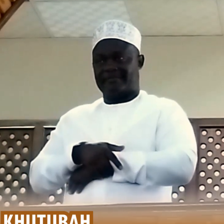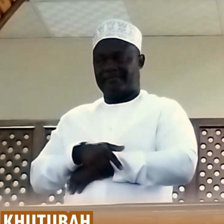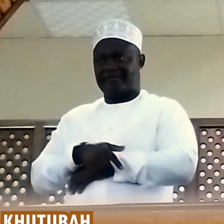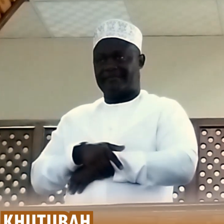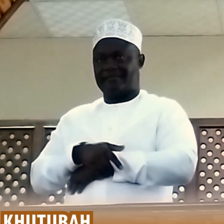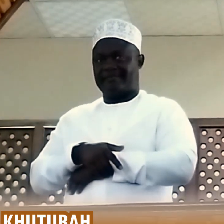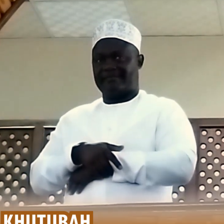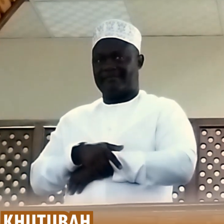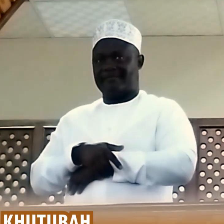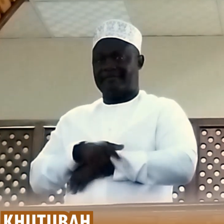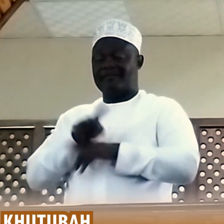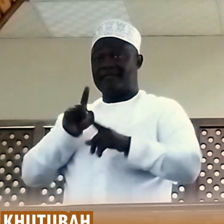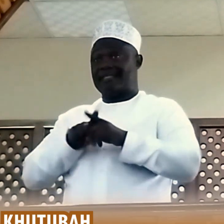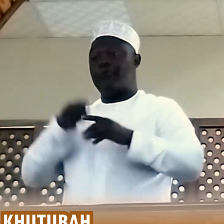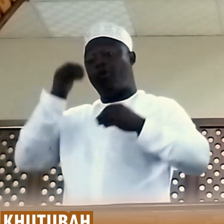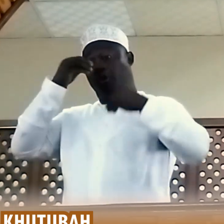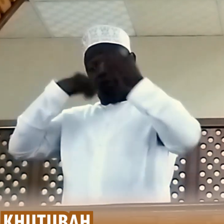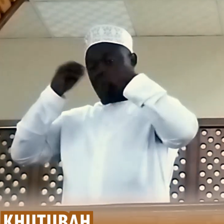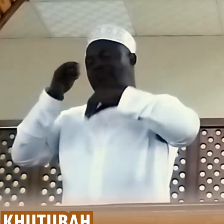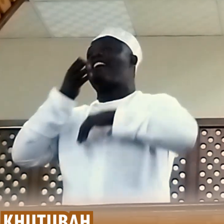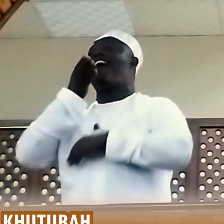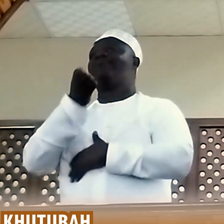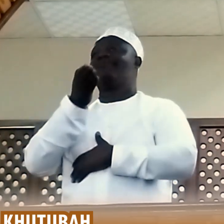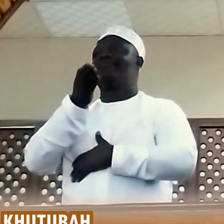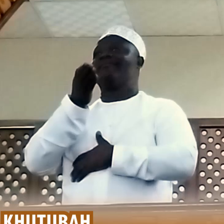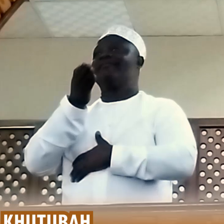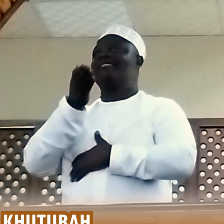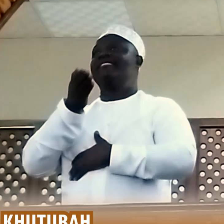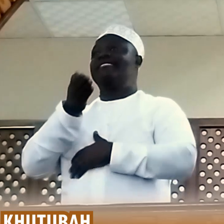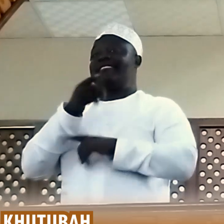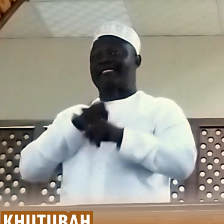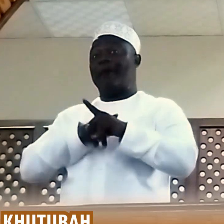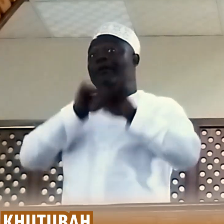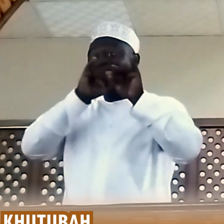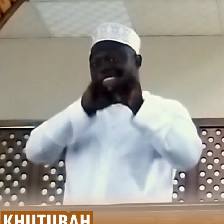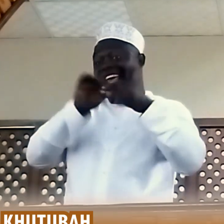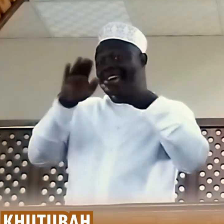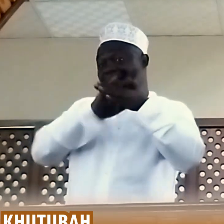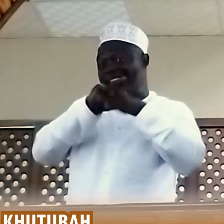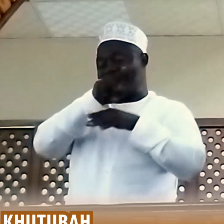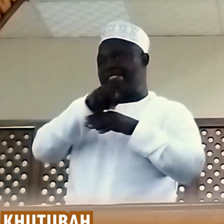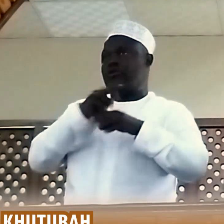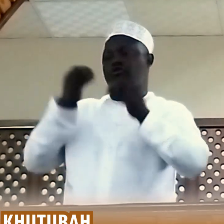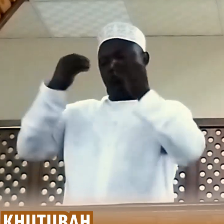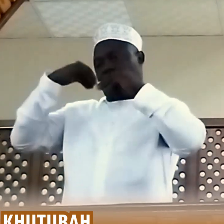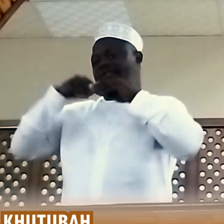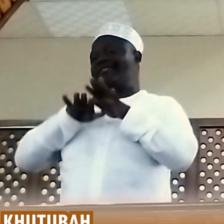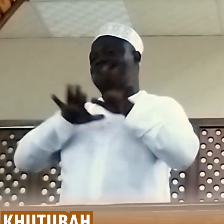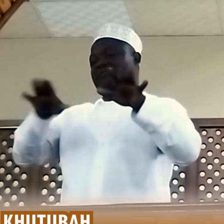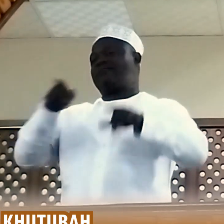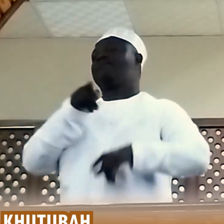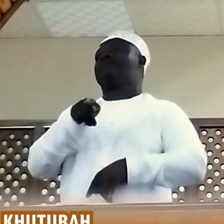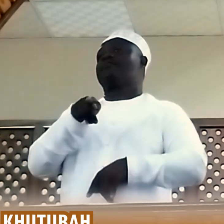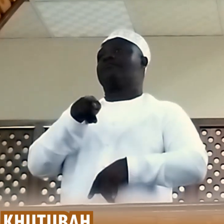naye nga lwoyinza okusanga nga amaanyi g'enguzi weegali okuyimirizaawo ekyo kubanga ekyo yekireeta